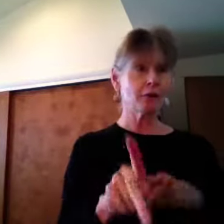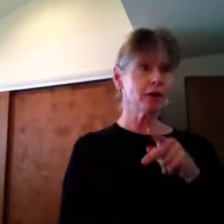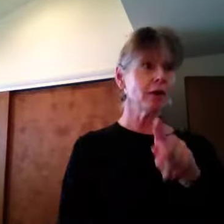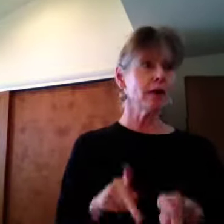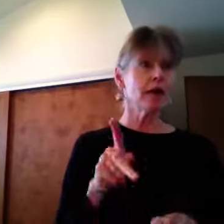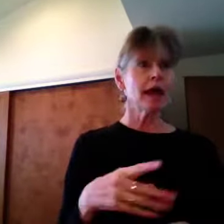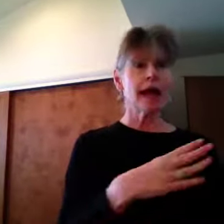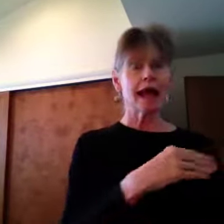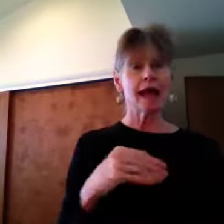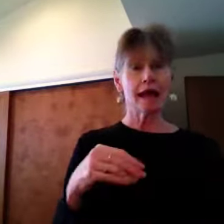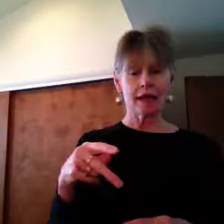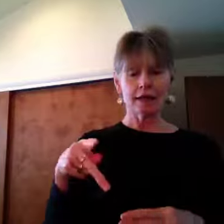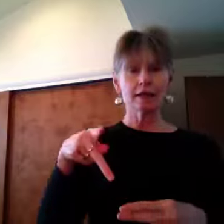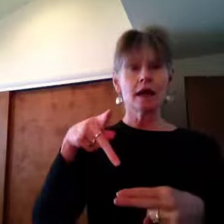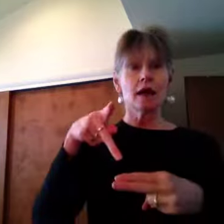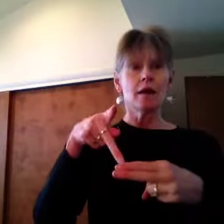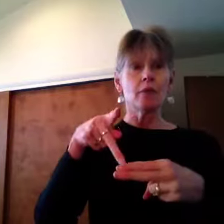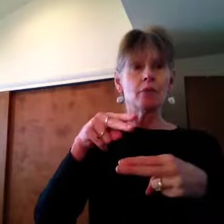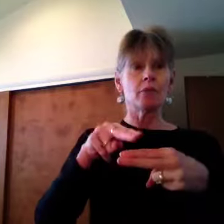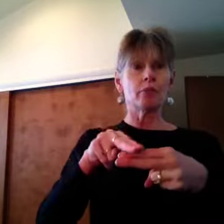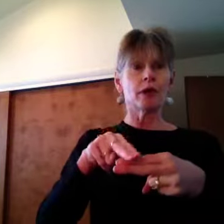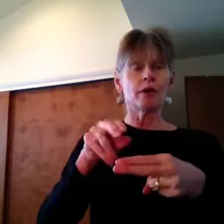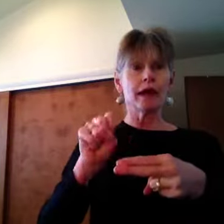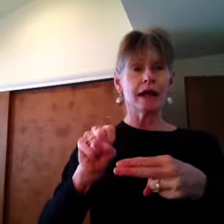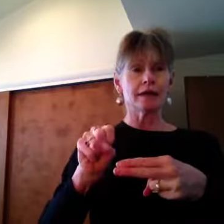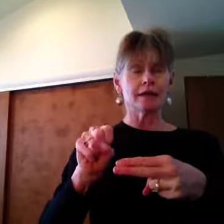you, and pronouns.